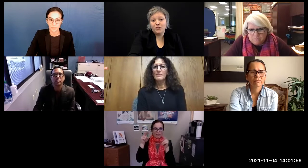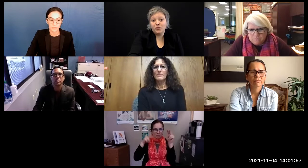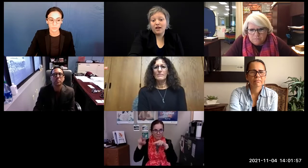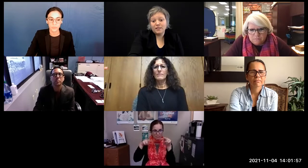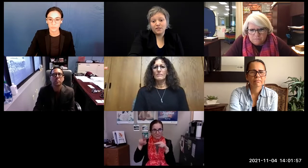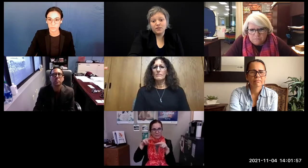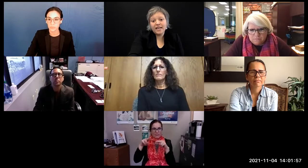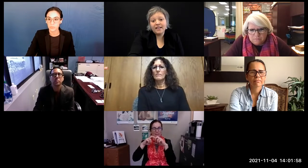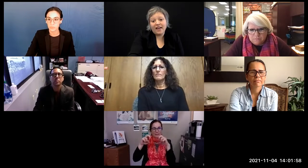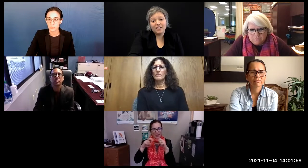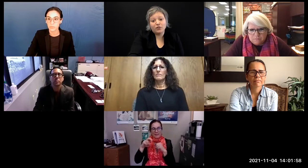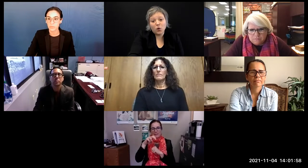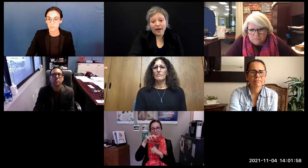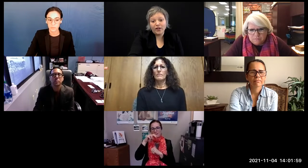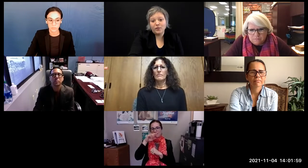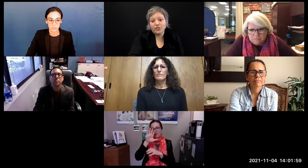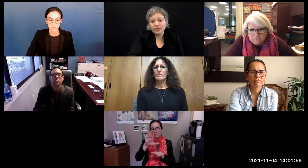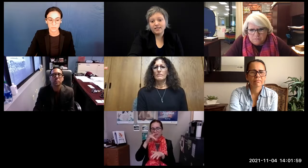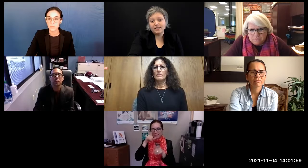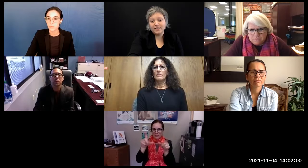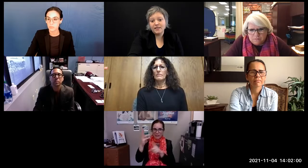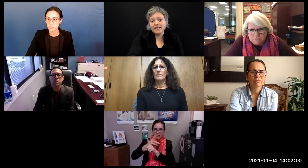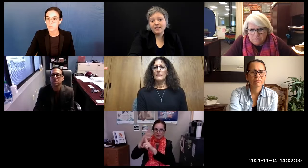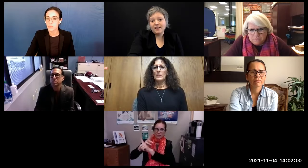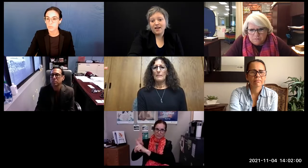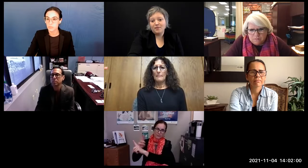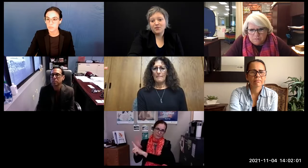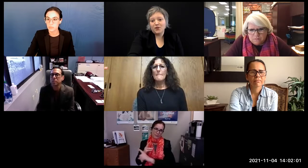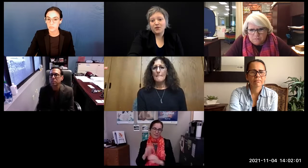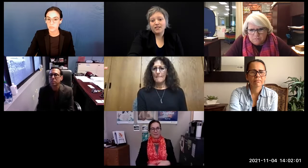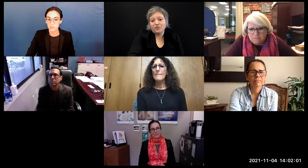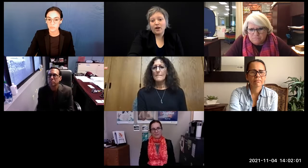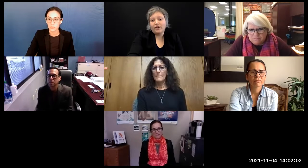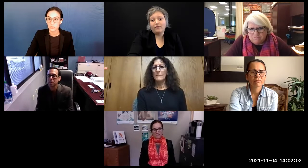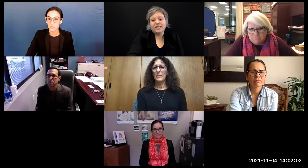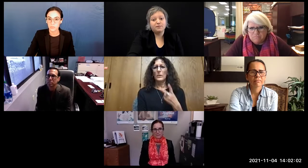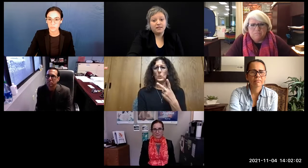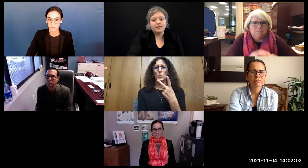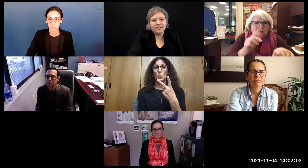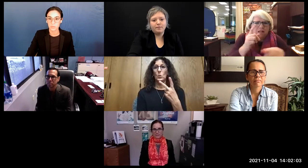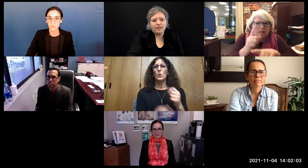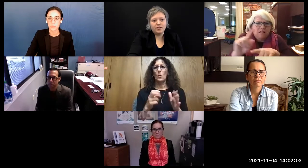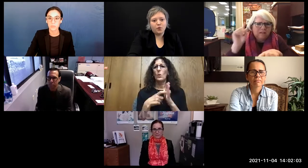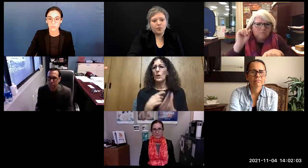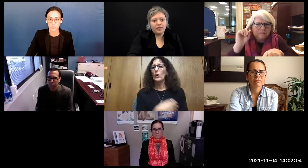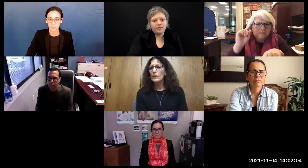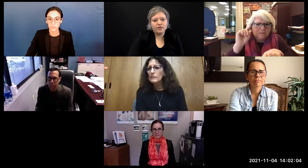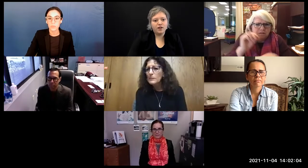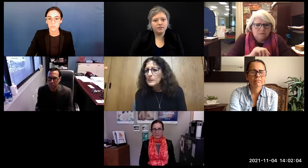law, SB 210, and that has required that we do this assessment. So it is required every 6 months. That timeline's incorporated into the